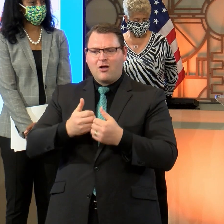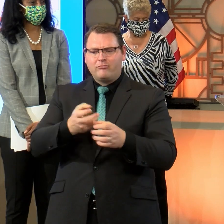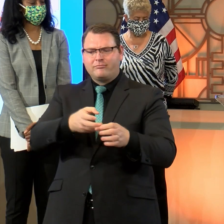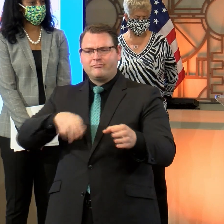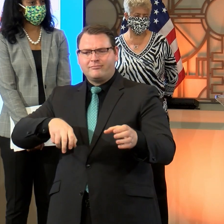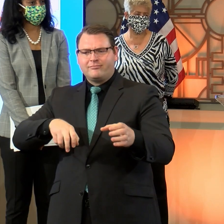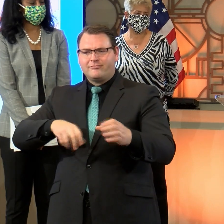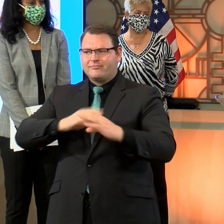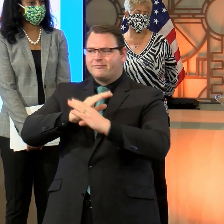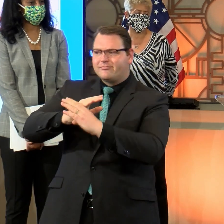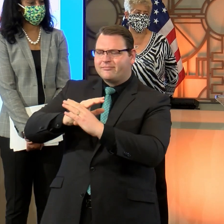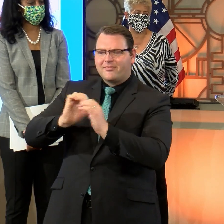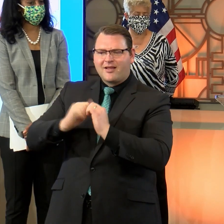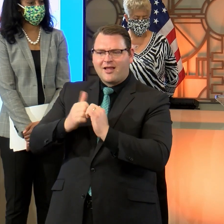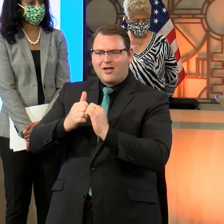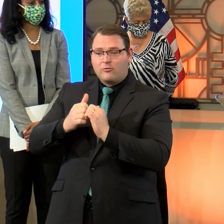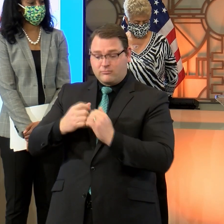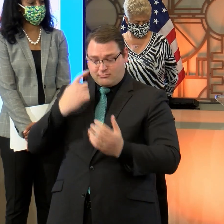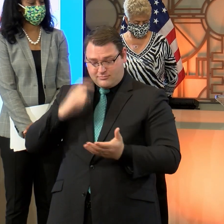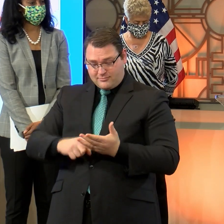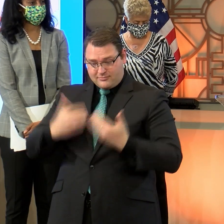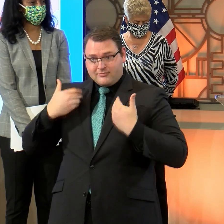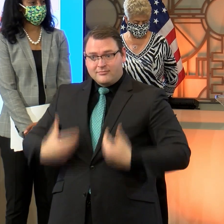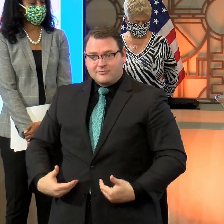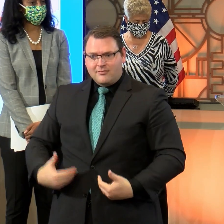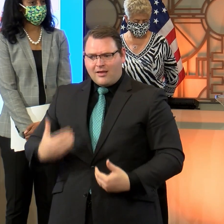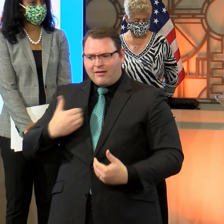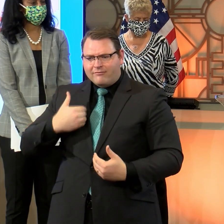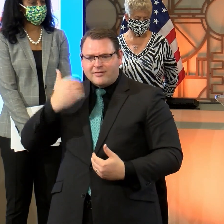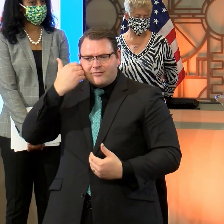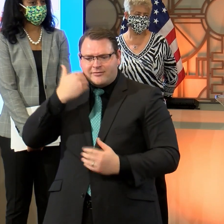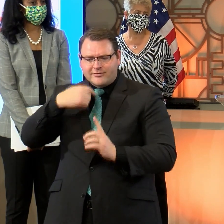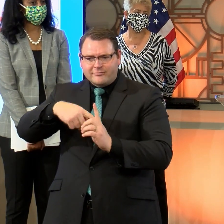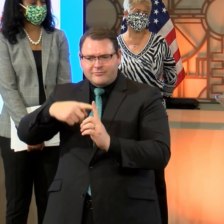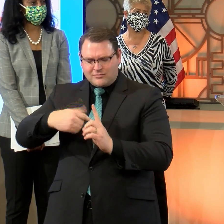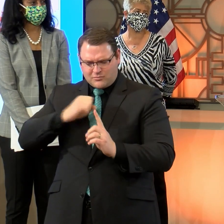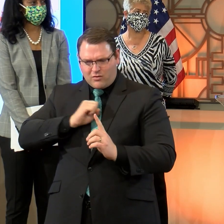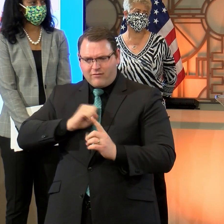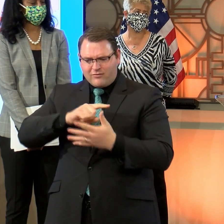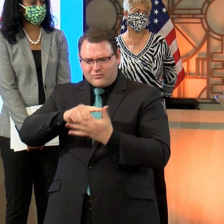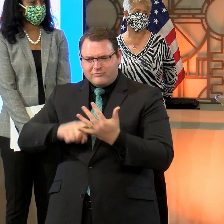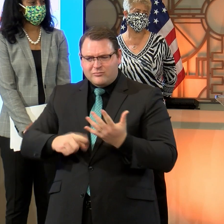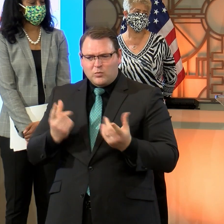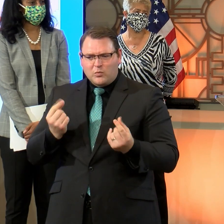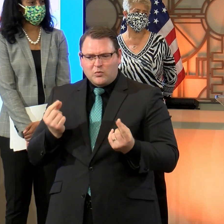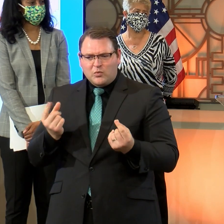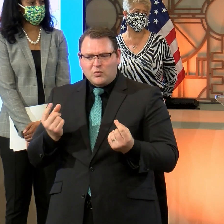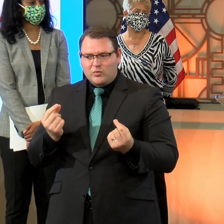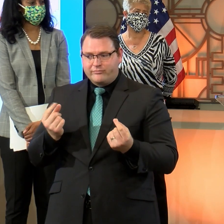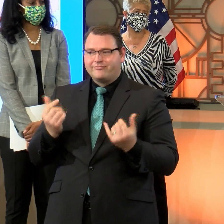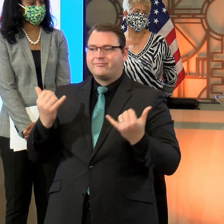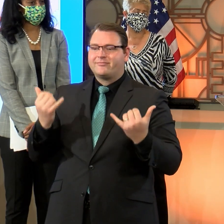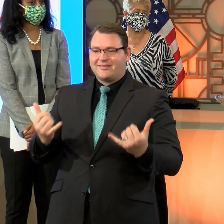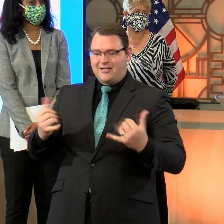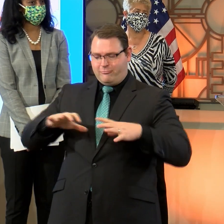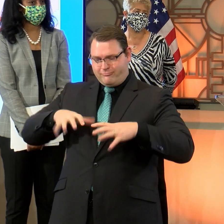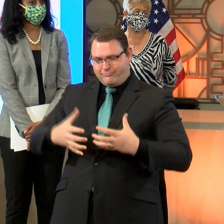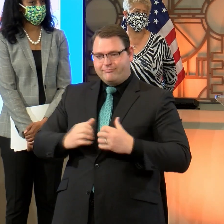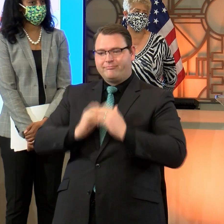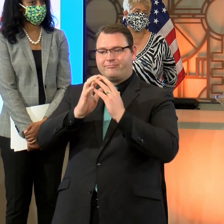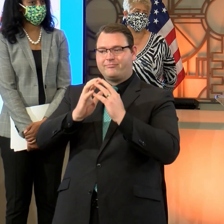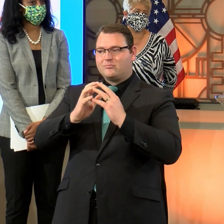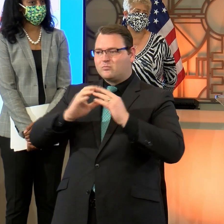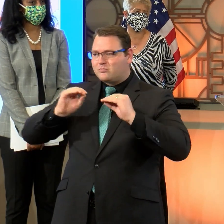do if they have signs and symptoms. This task force is working to accelerate and expand critical information